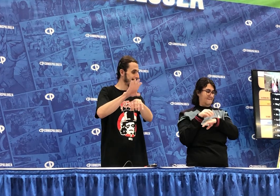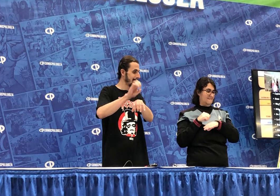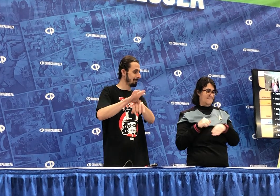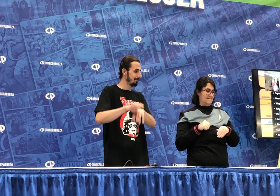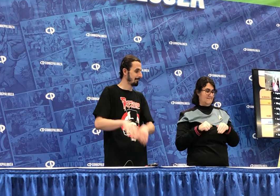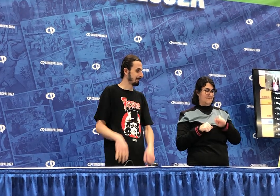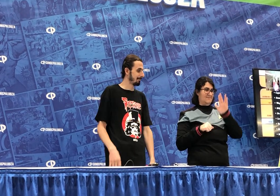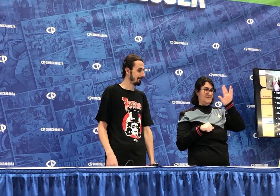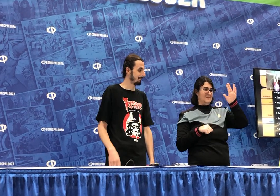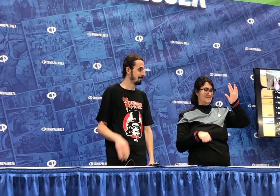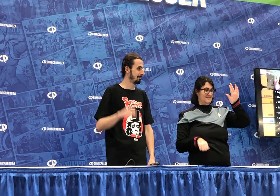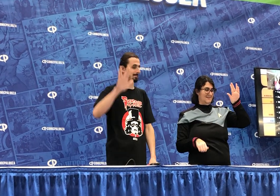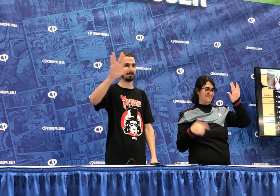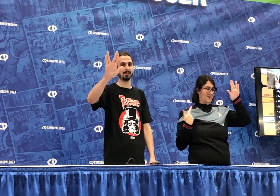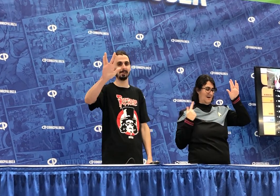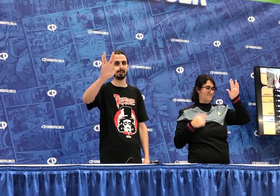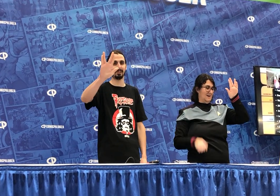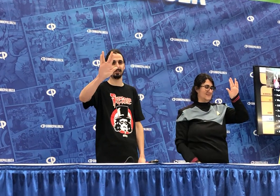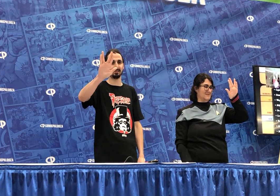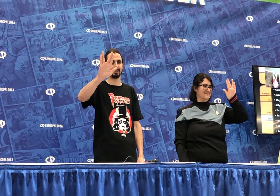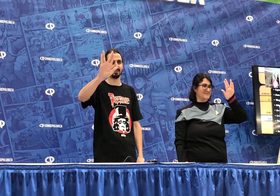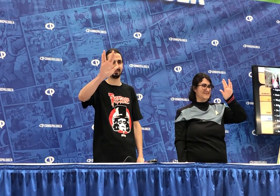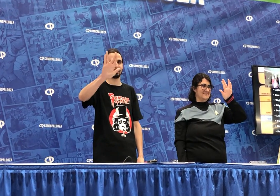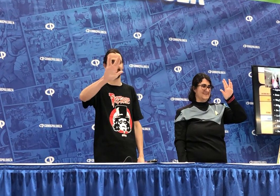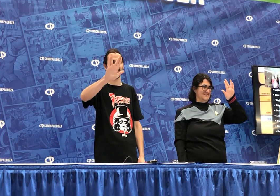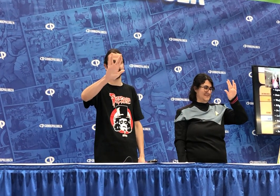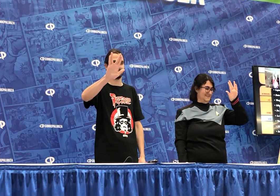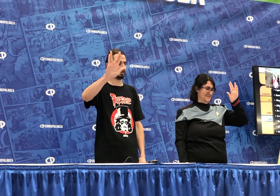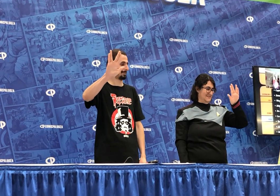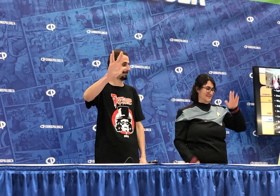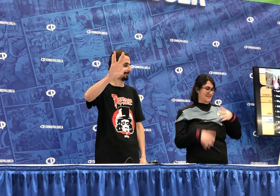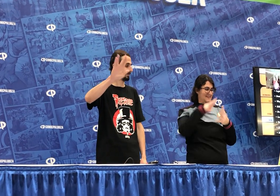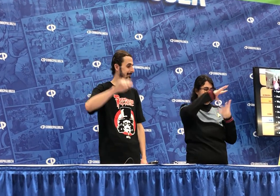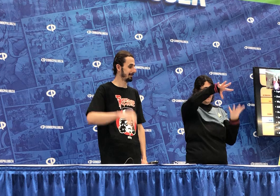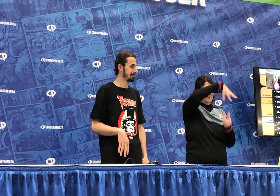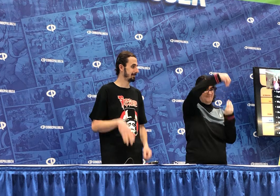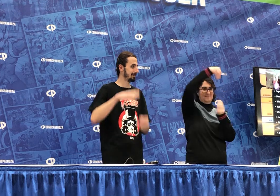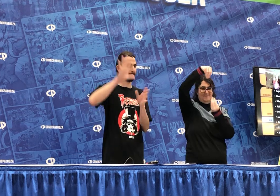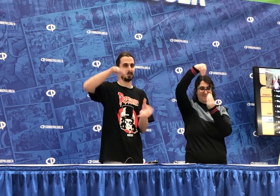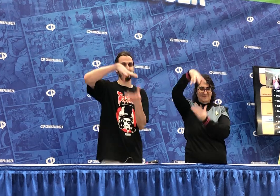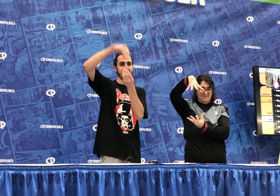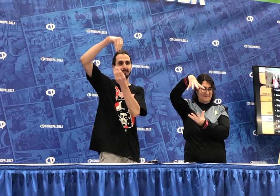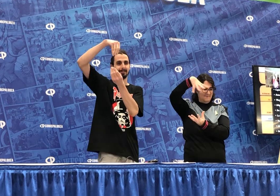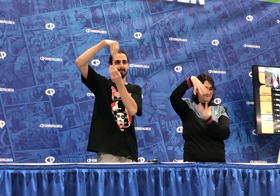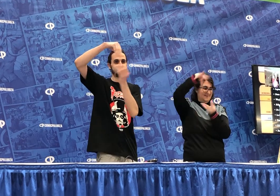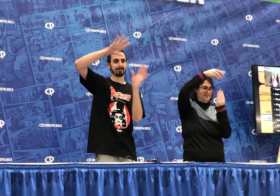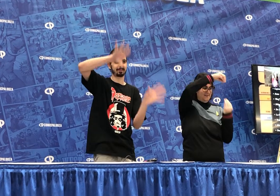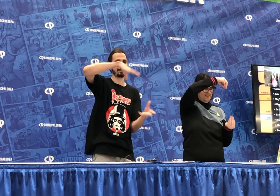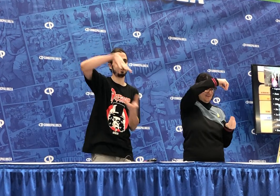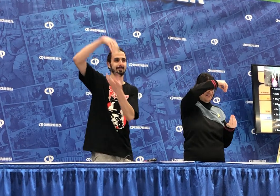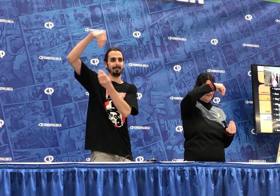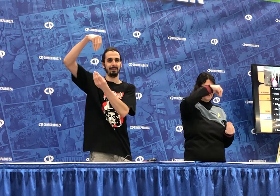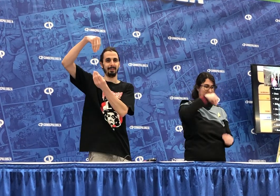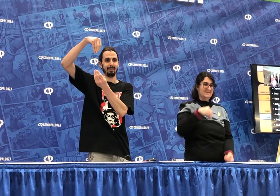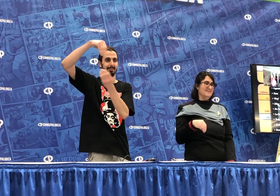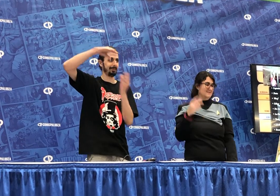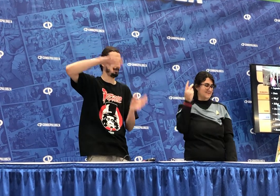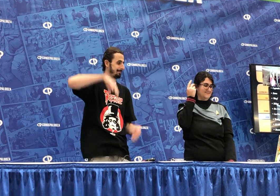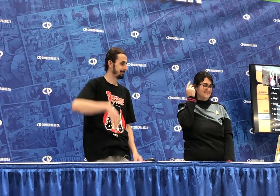counselor. Live long and prosper. Just the whole symbol. Beam me up. Beam me down. Beam me up.